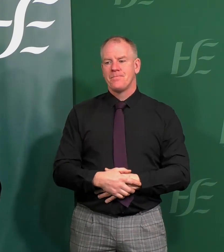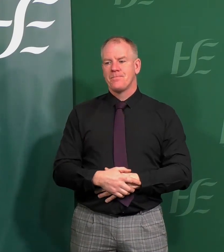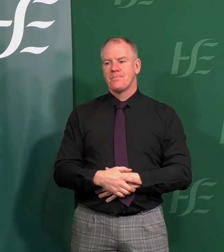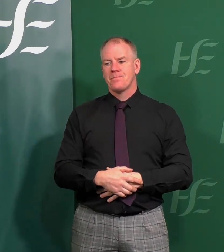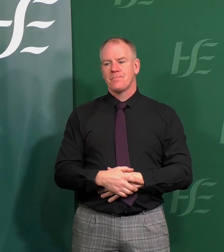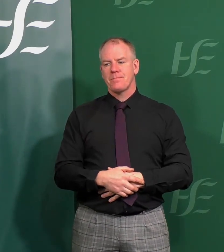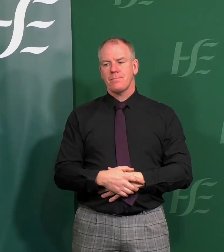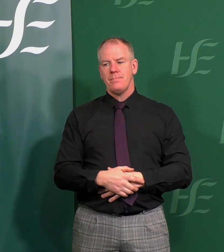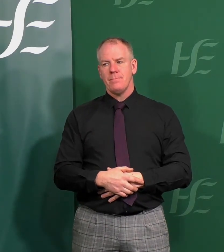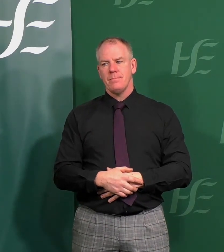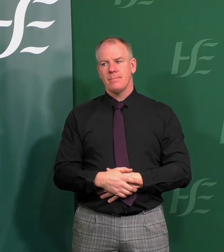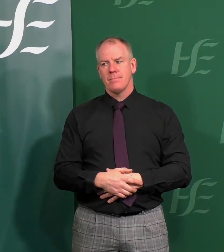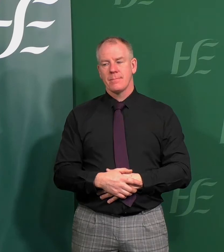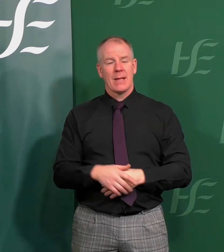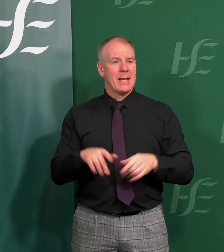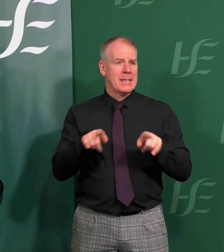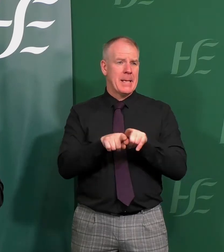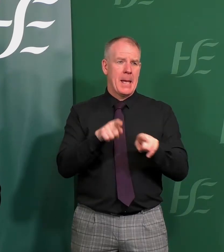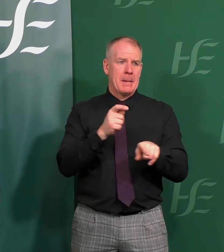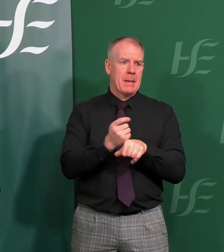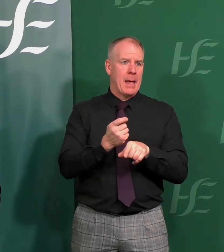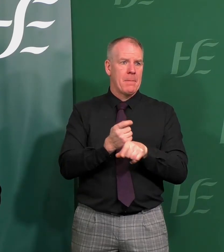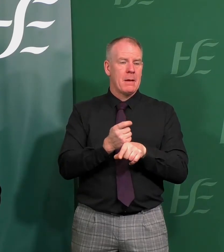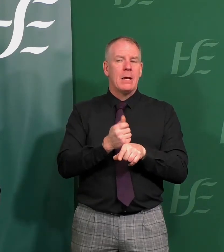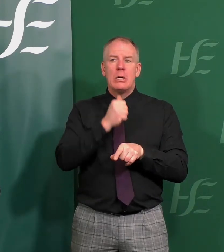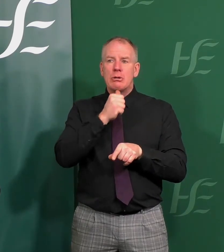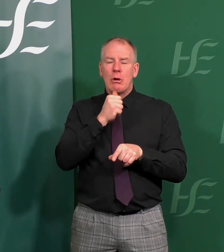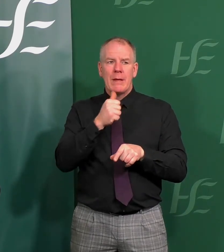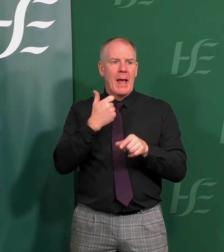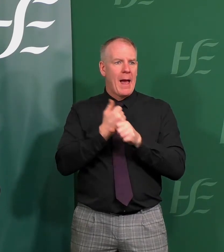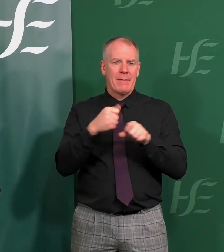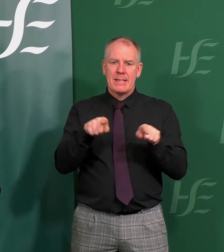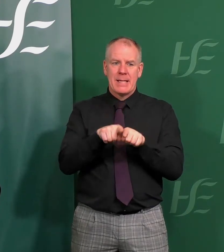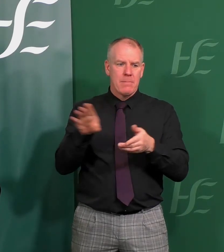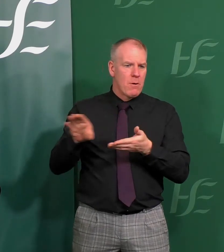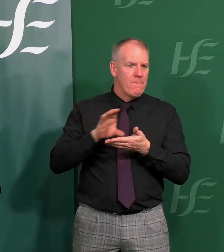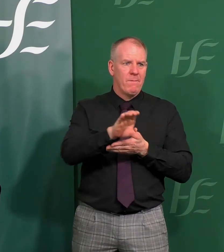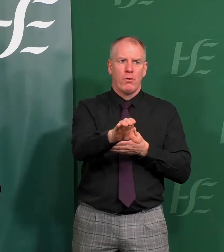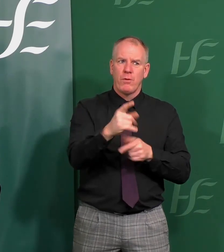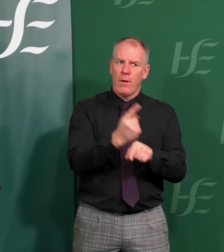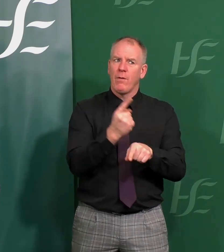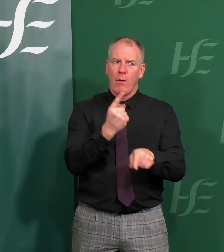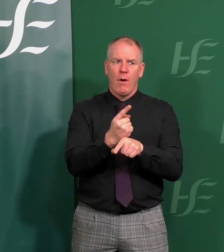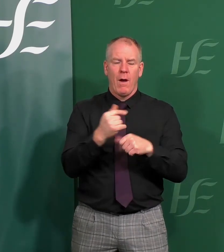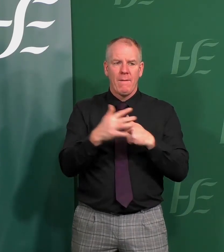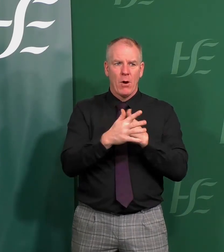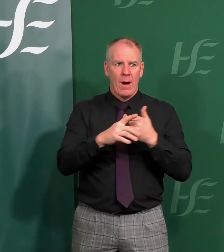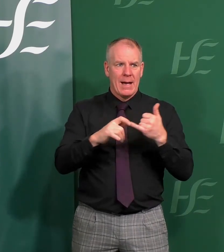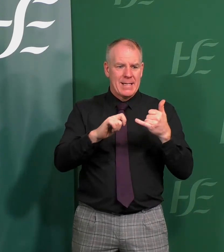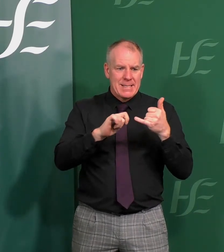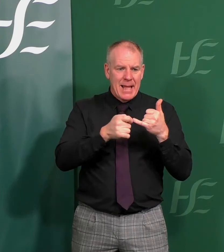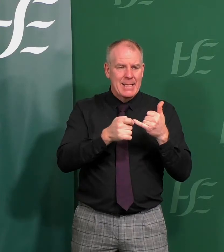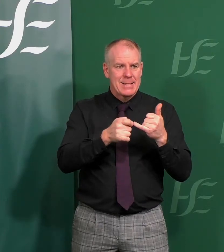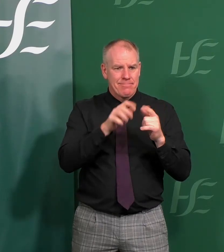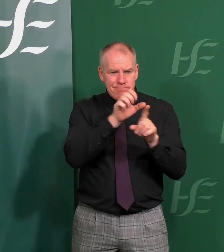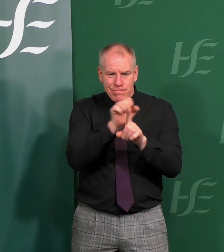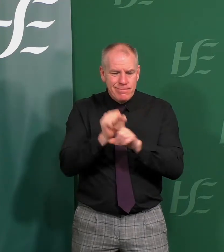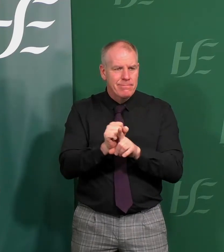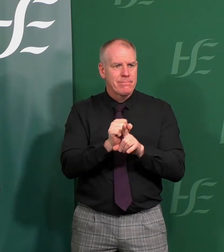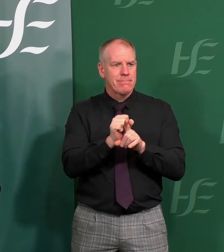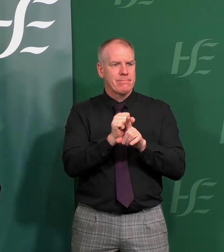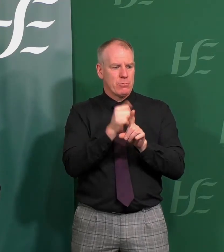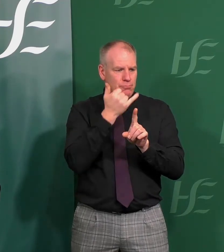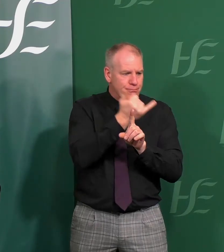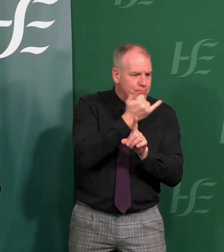we didn't have the thousands of resources that we currently have dedicated to testing and tracing to the level that we did have last